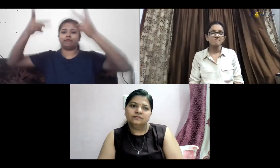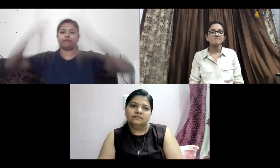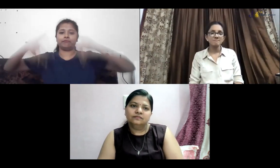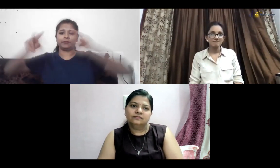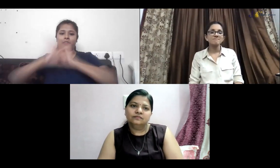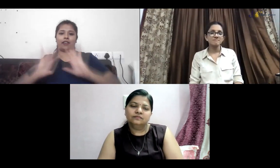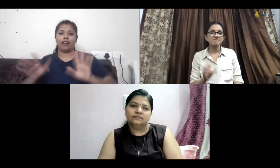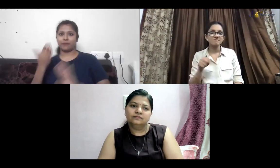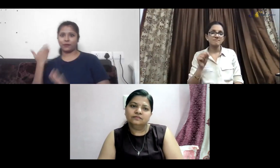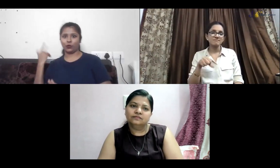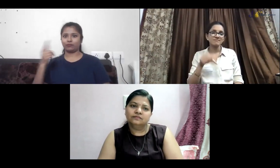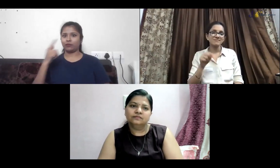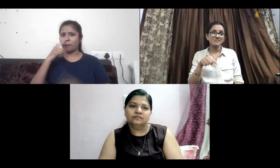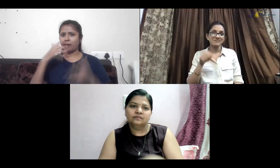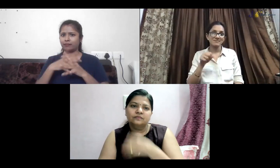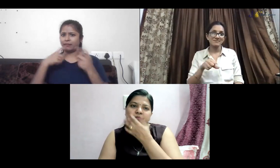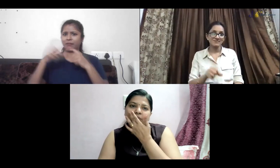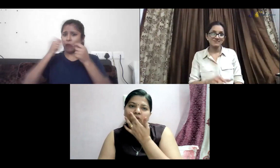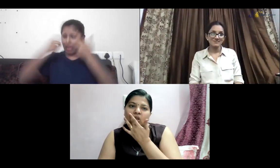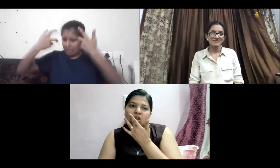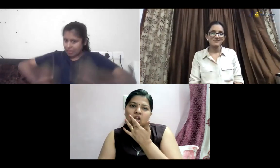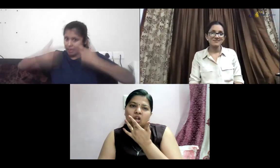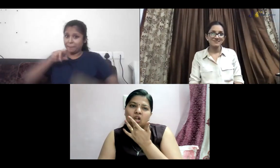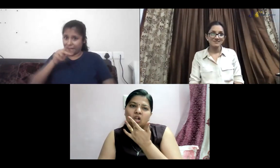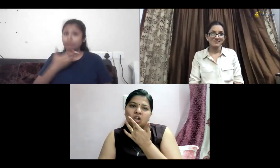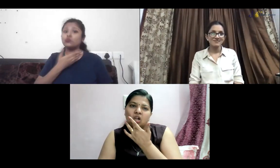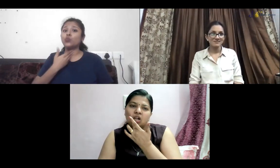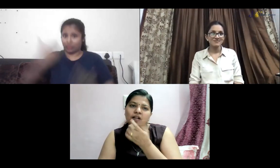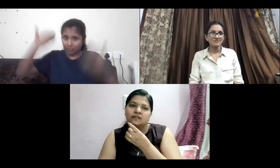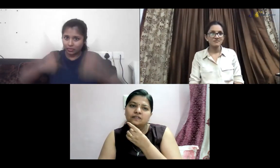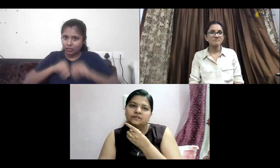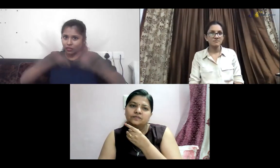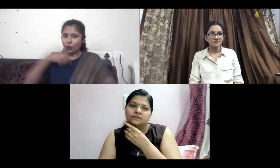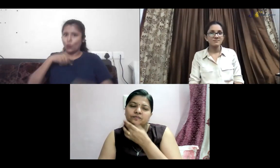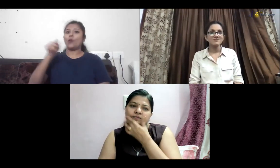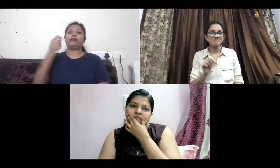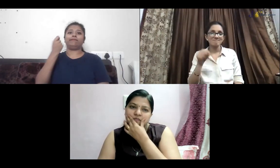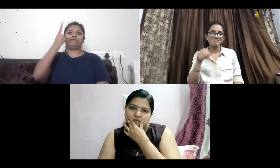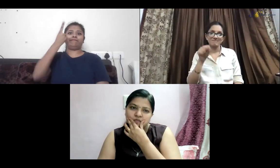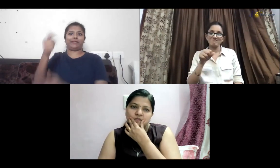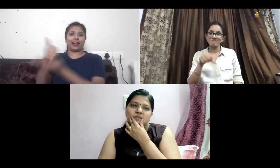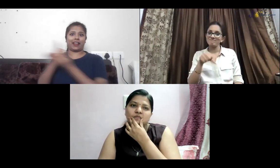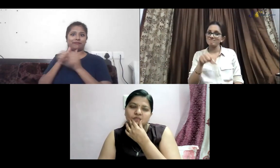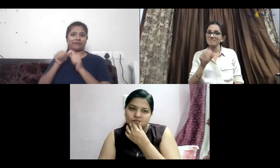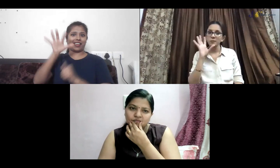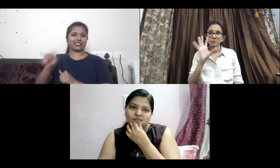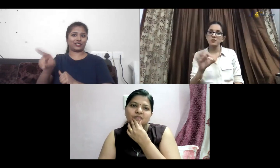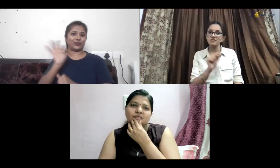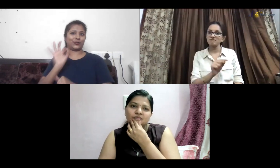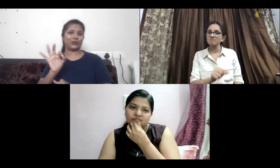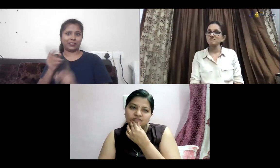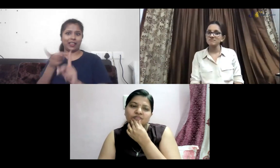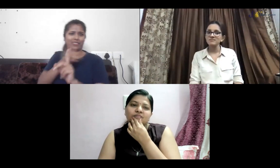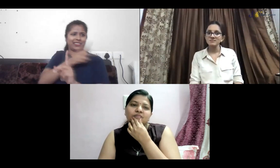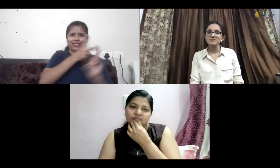so deaf women can come and we can consider all the things. So women will get, as being a woman, people are staring